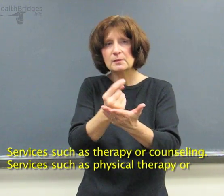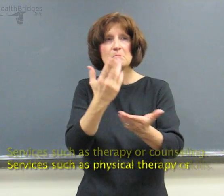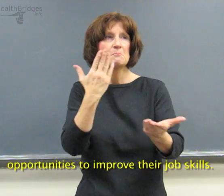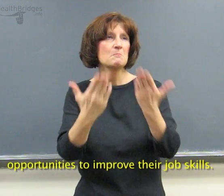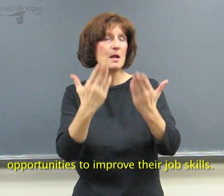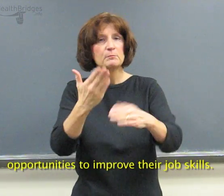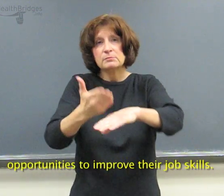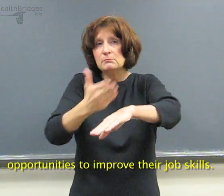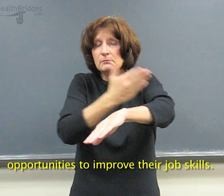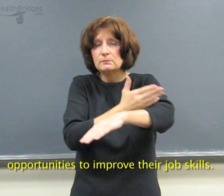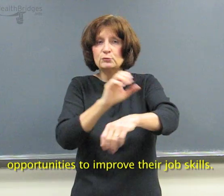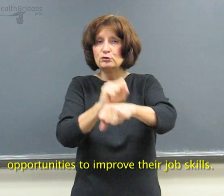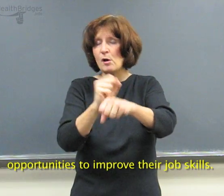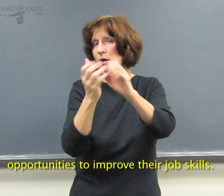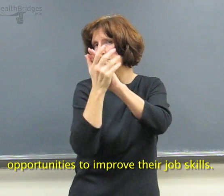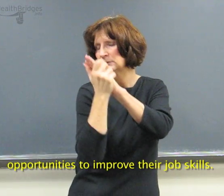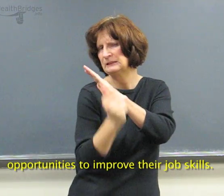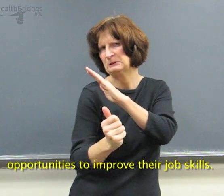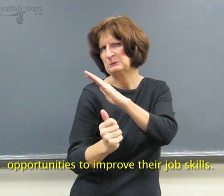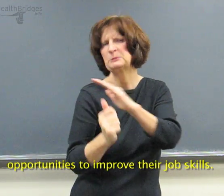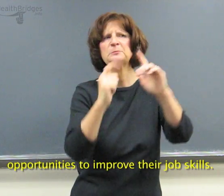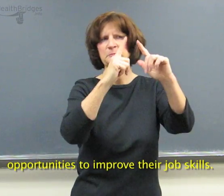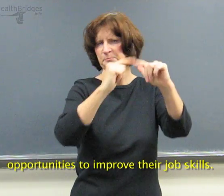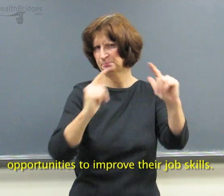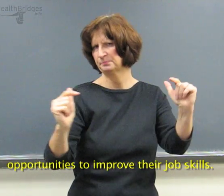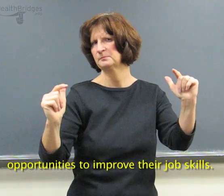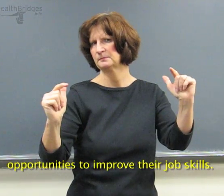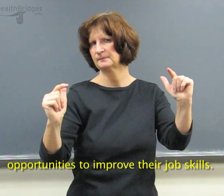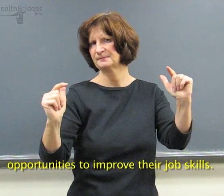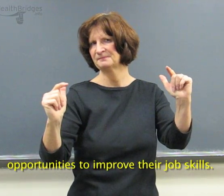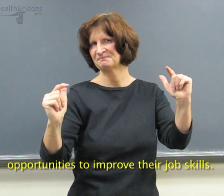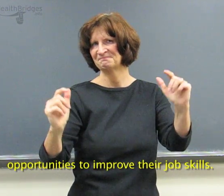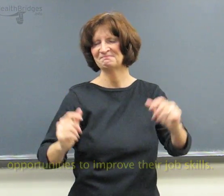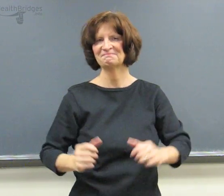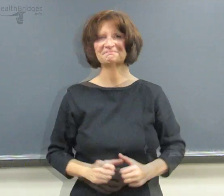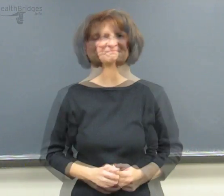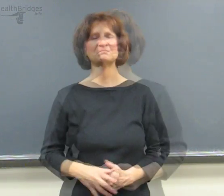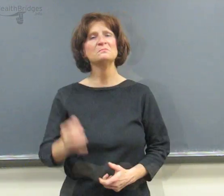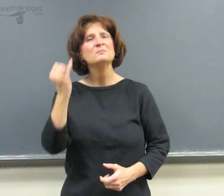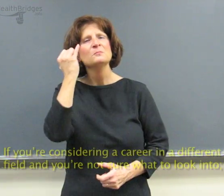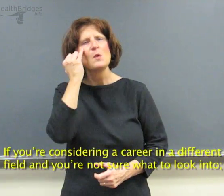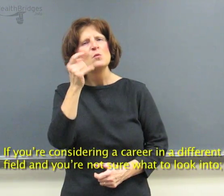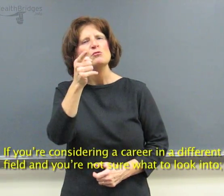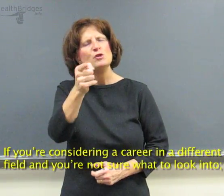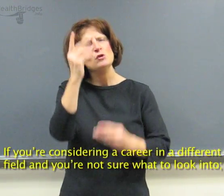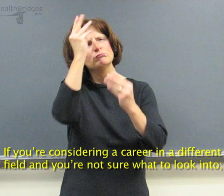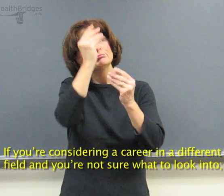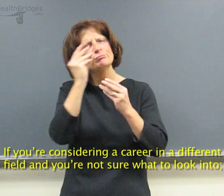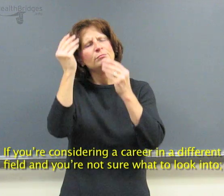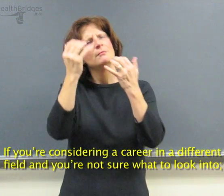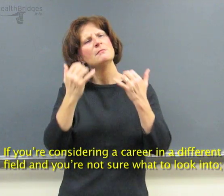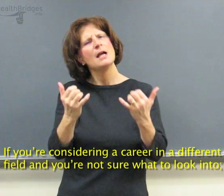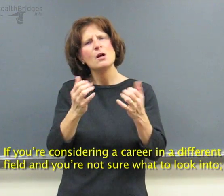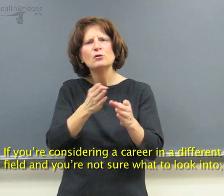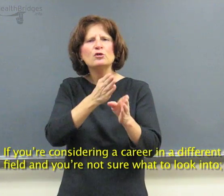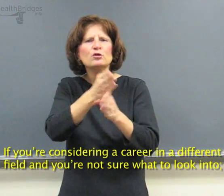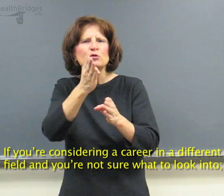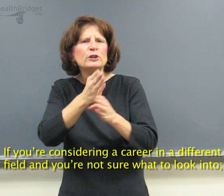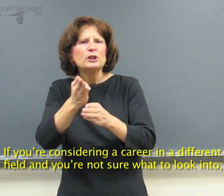as physical therapy, or opportunities to improve their job skills. If you're considering